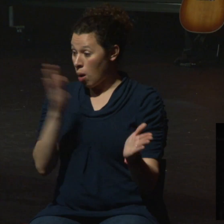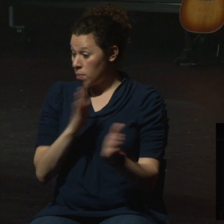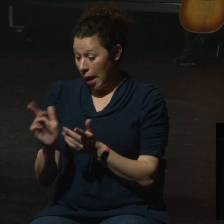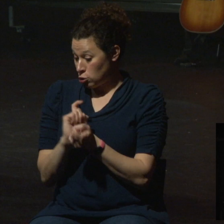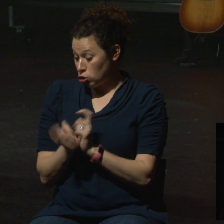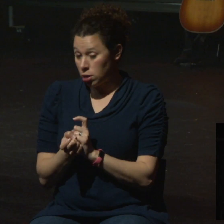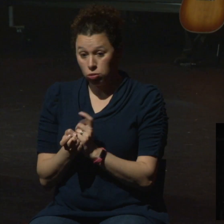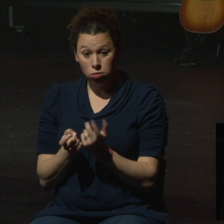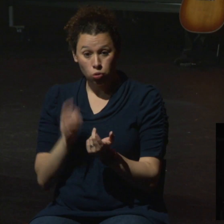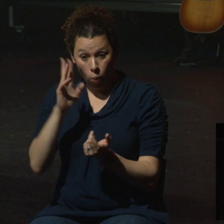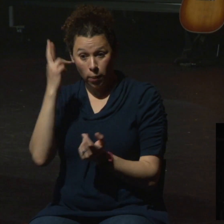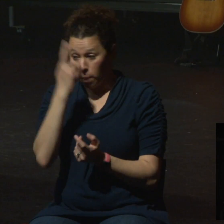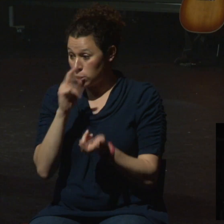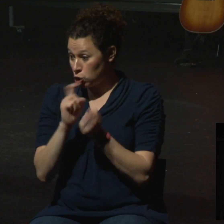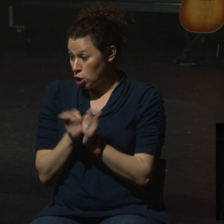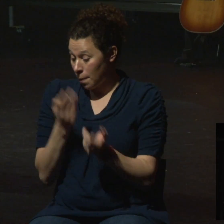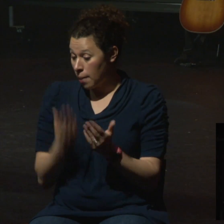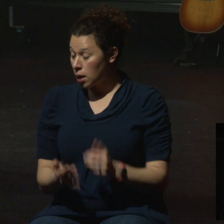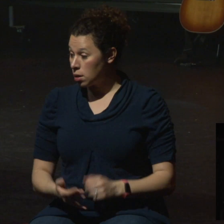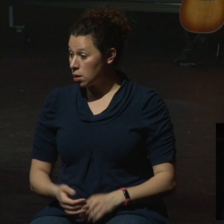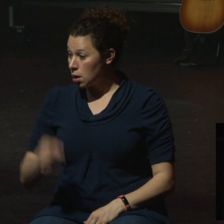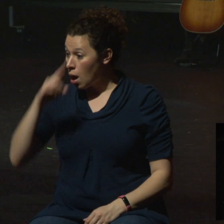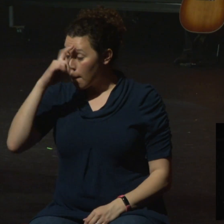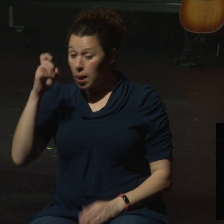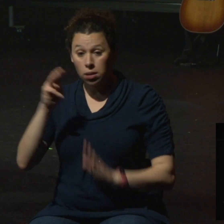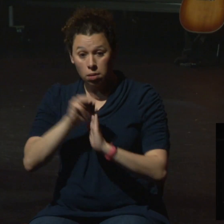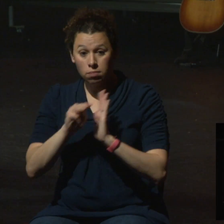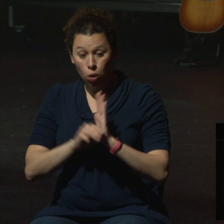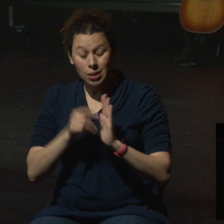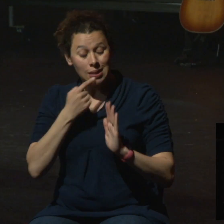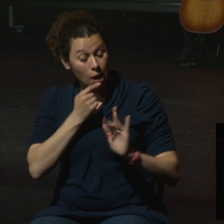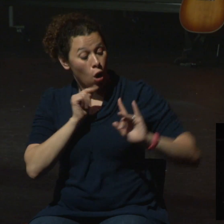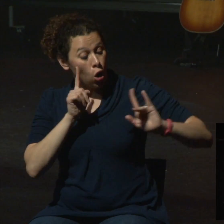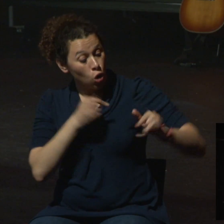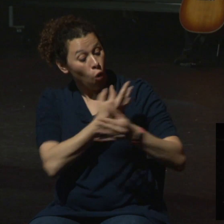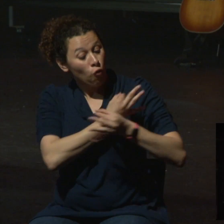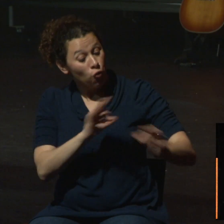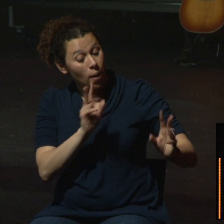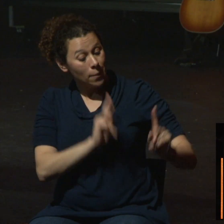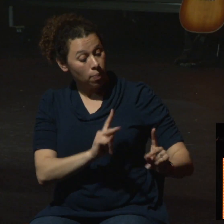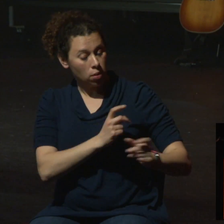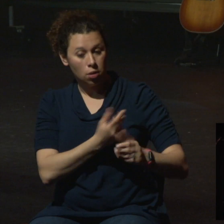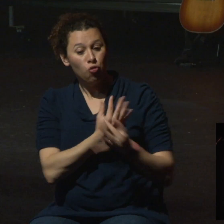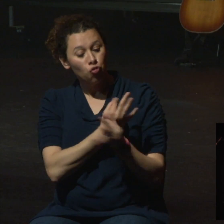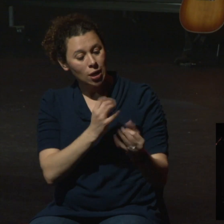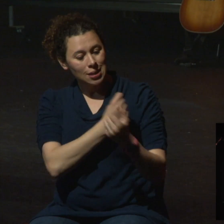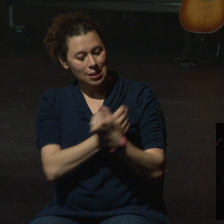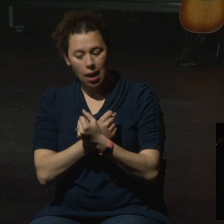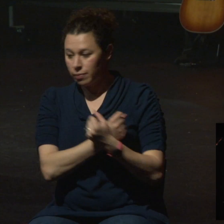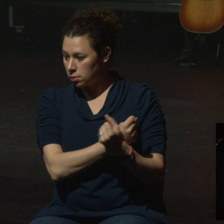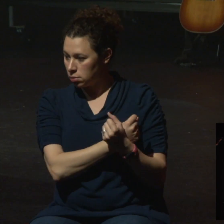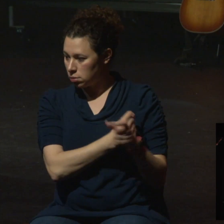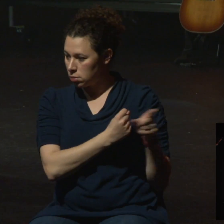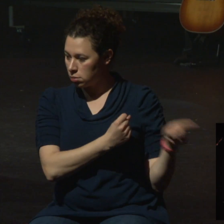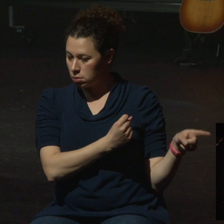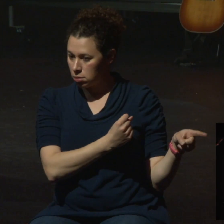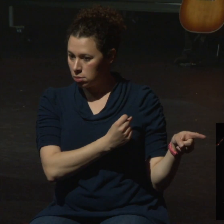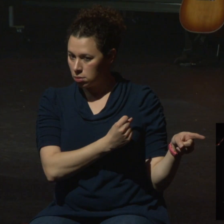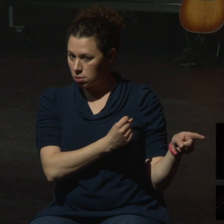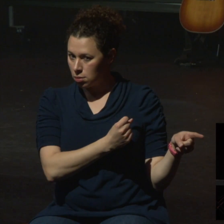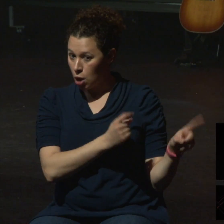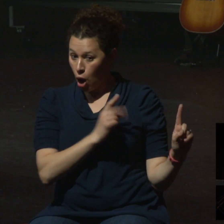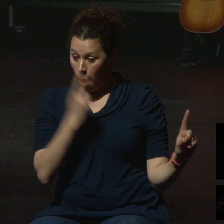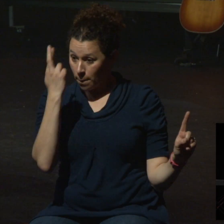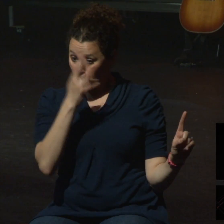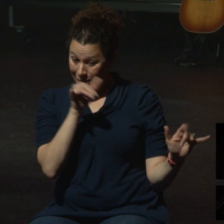be the deliverer. He's to set the people free. That's it. Later on in his life, he's to be the lawgiver.